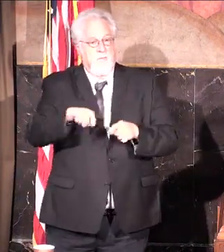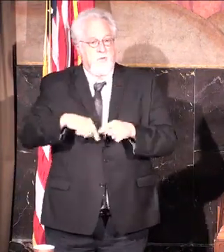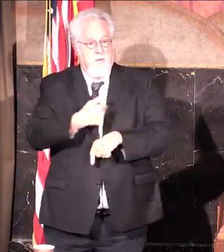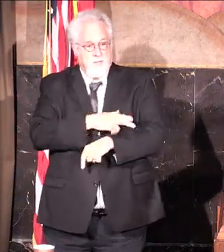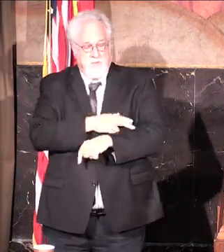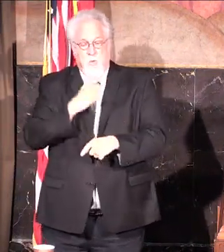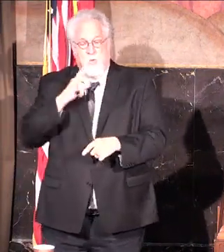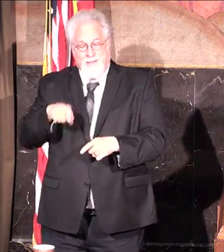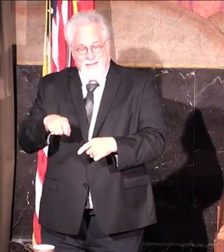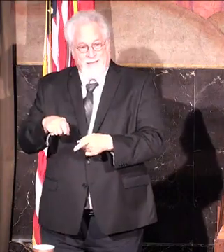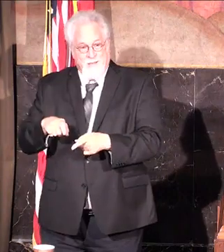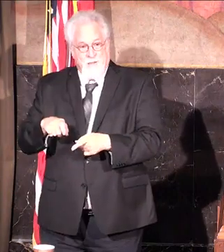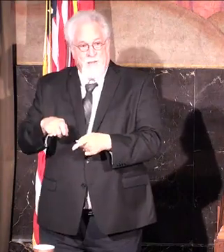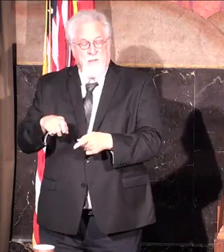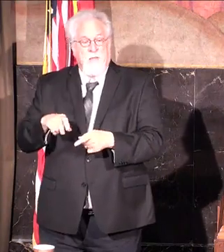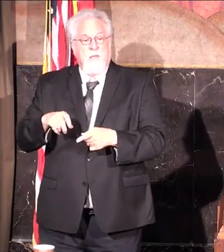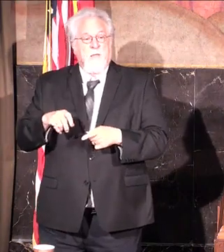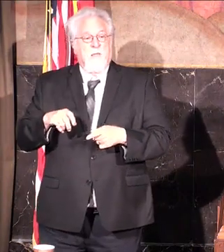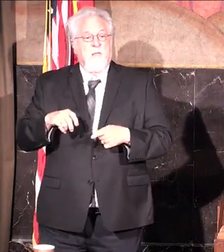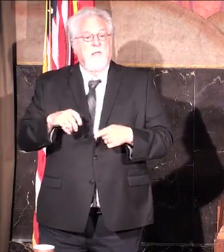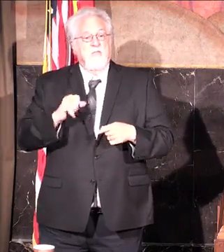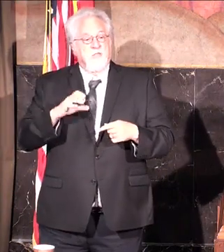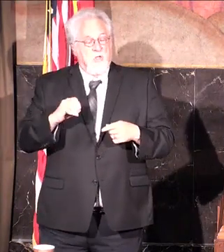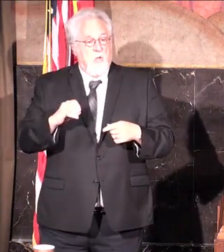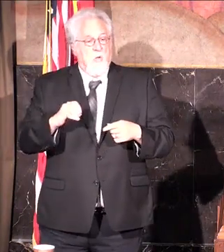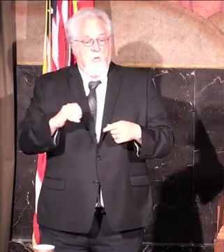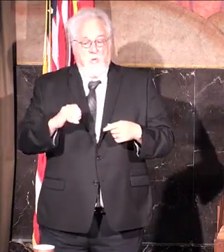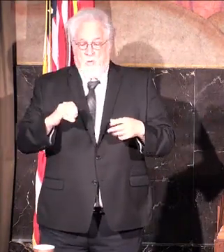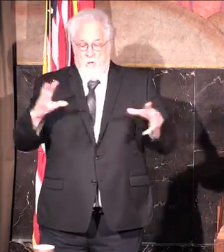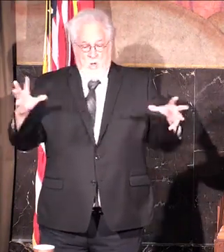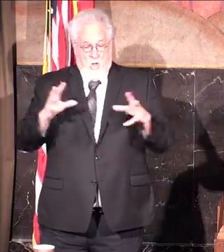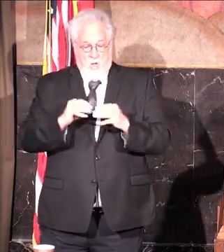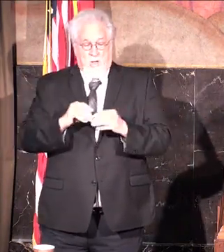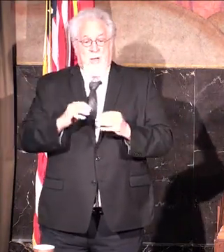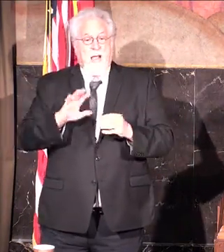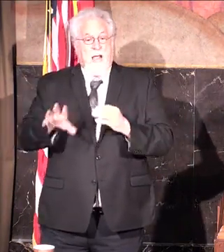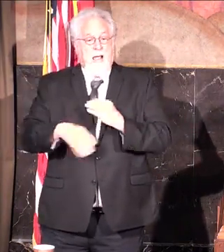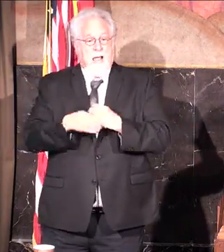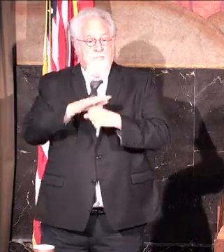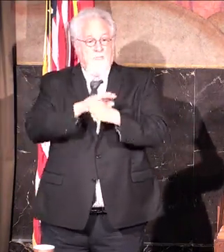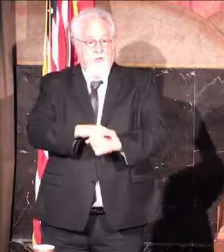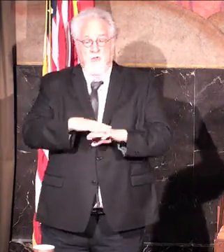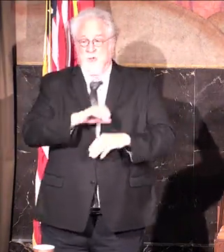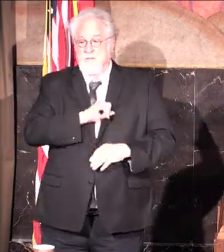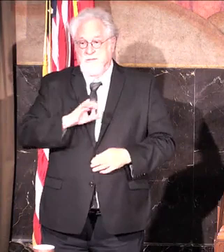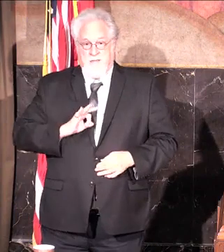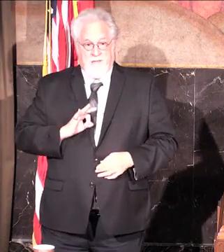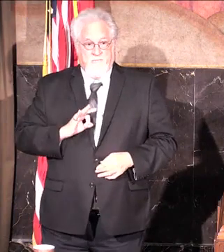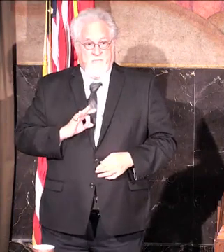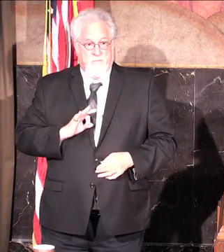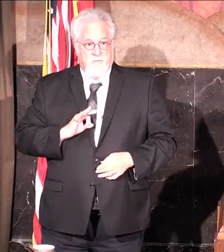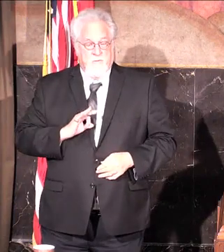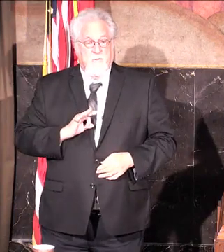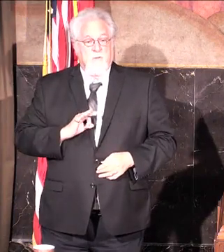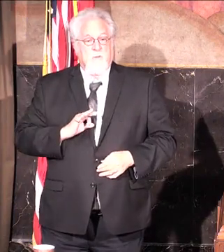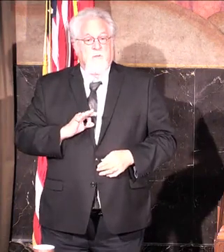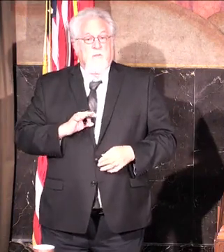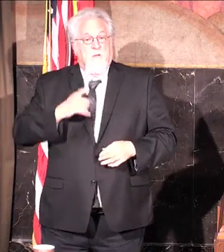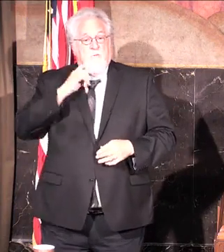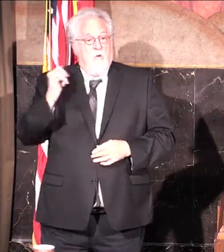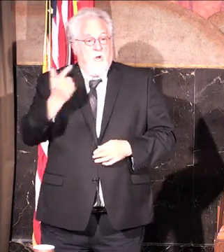to be hospitalized and treated. And so all of those things are putting pressure on the staffing at our hospitals across the